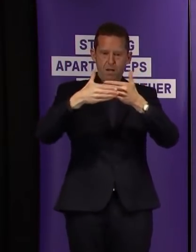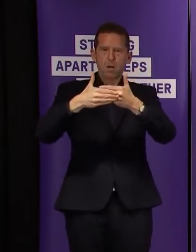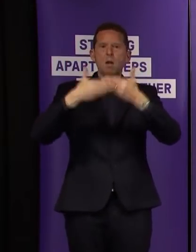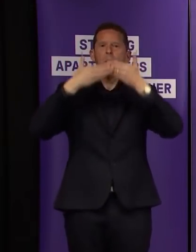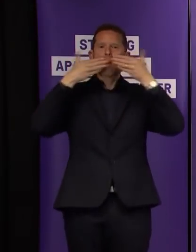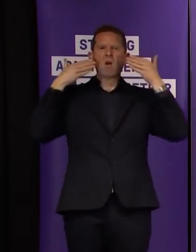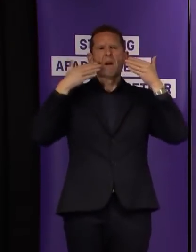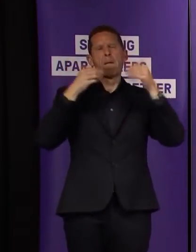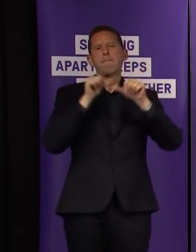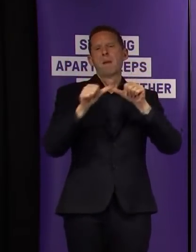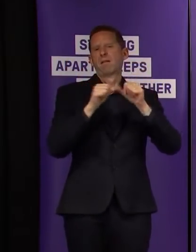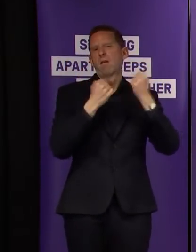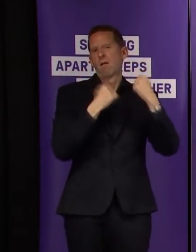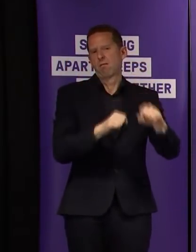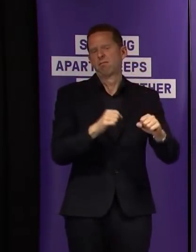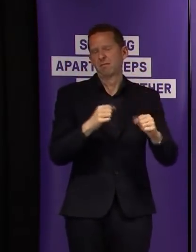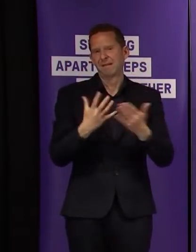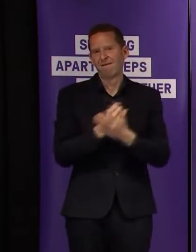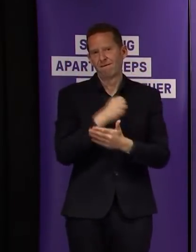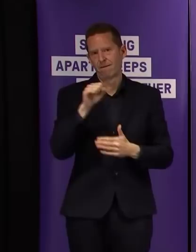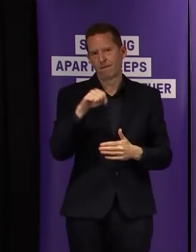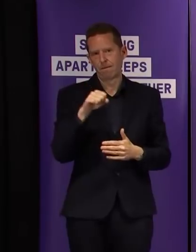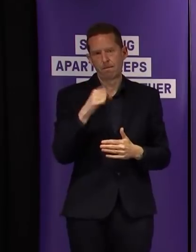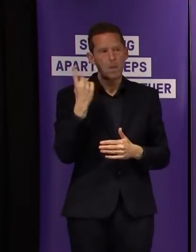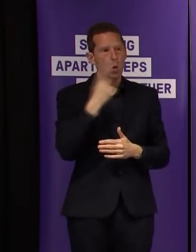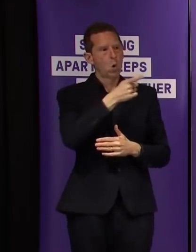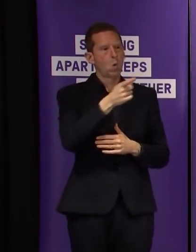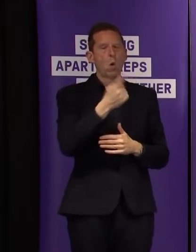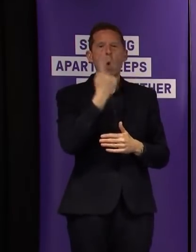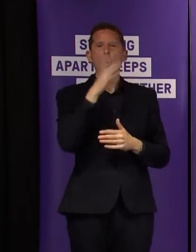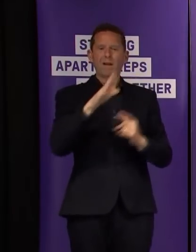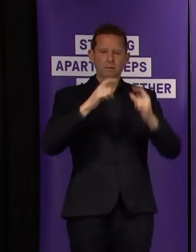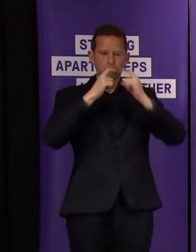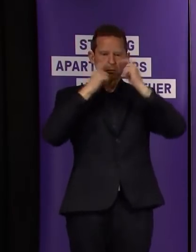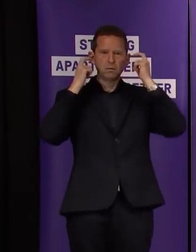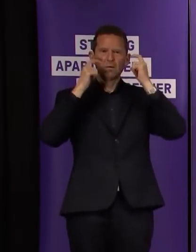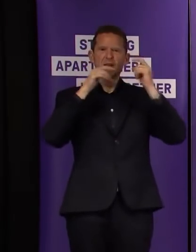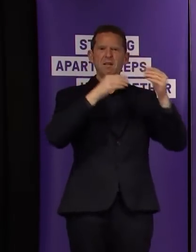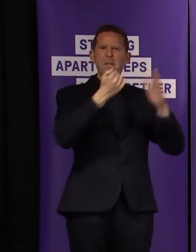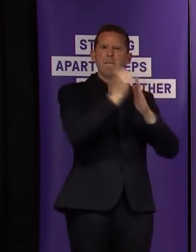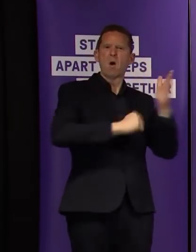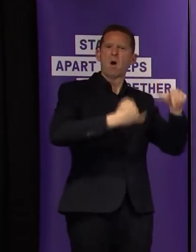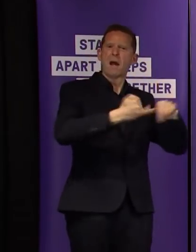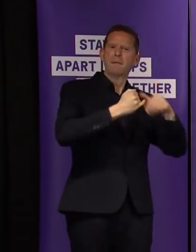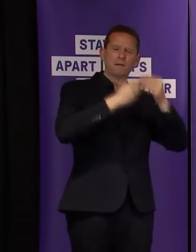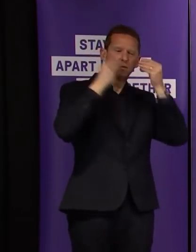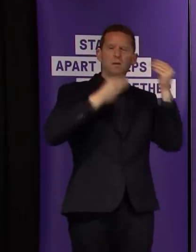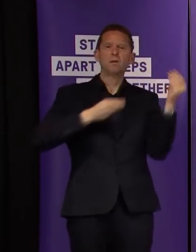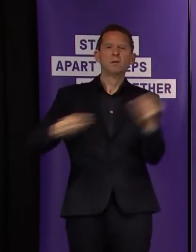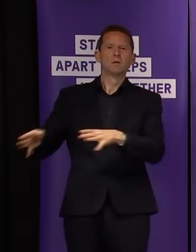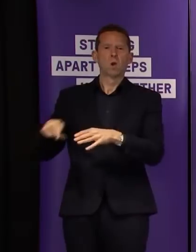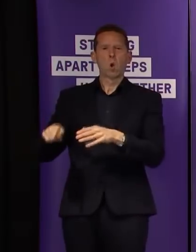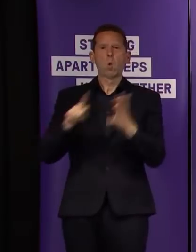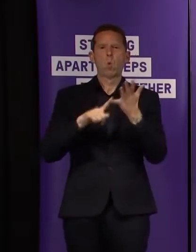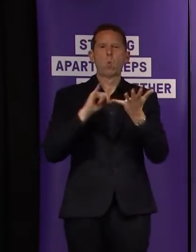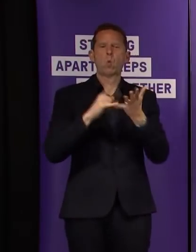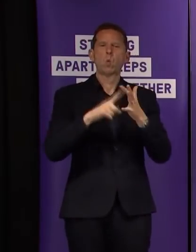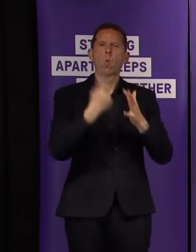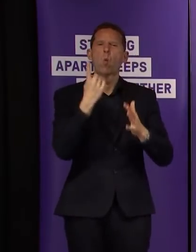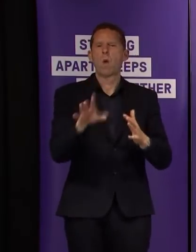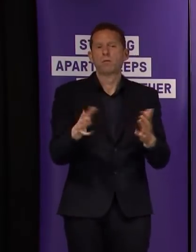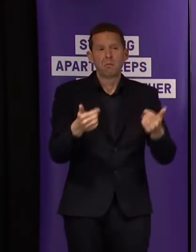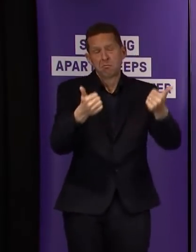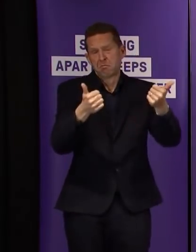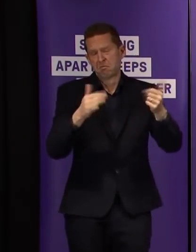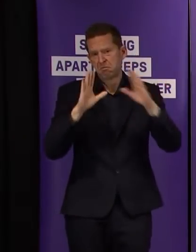protection. If people have the single use surgical mask, that's a fantastic mask to have. But they are single-use masks, so it's not something